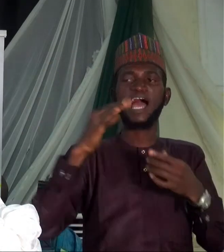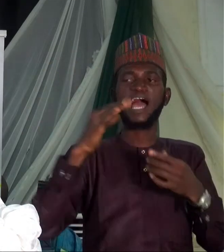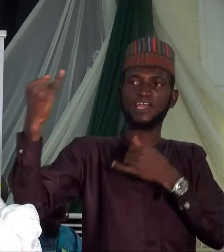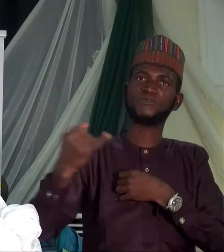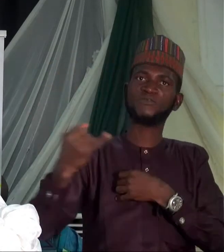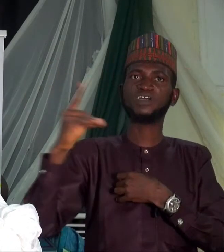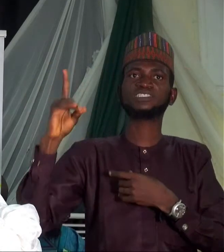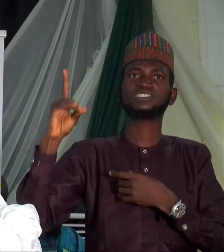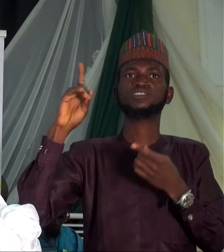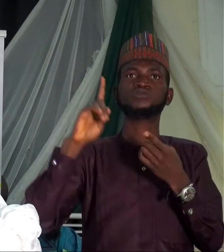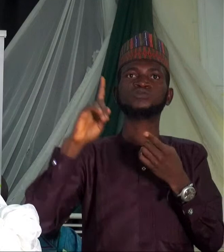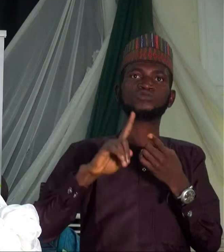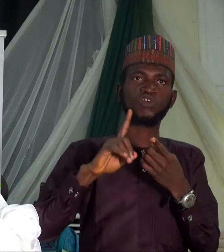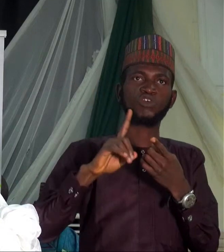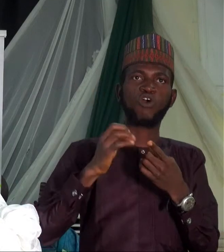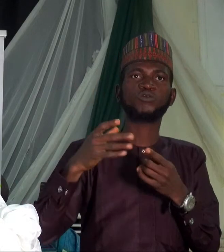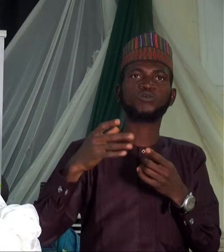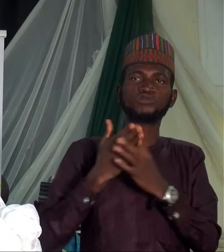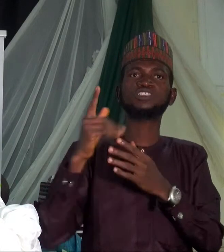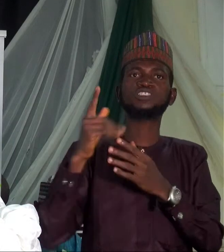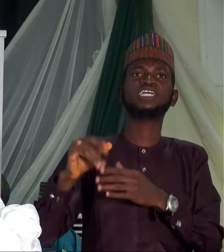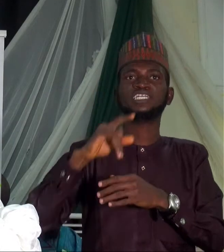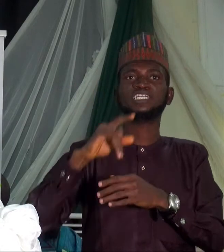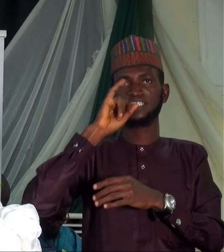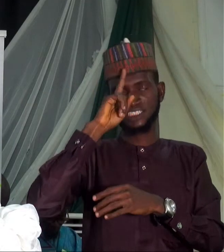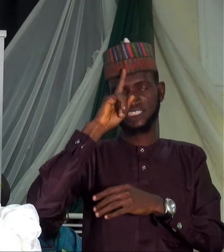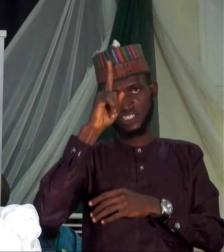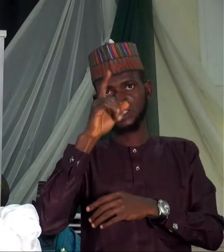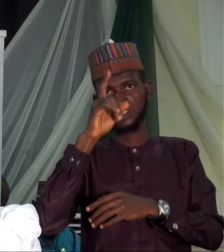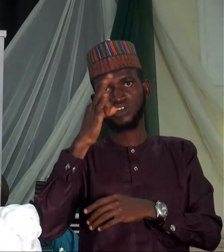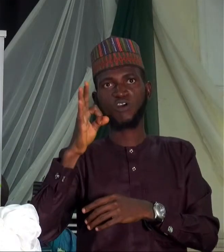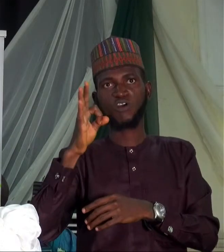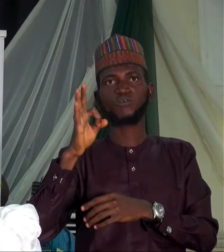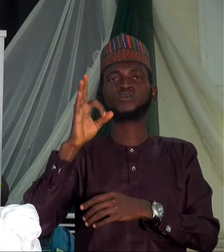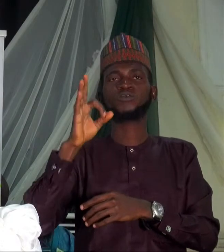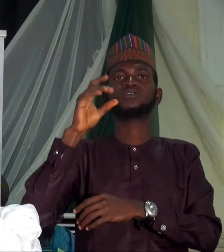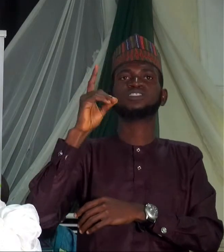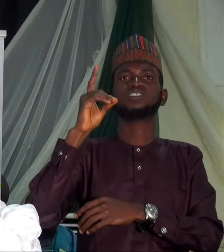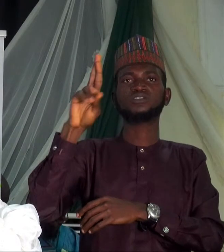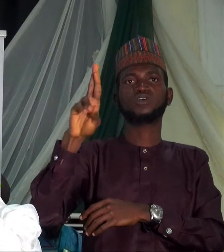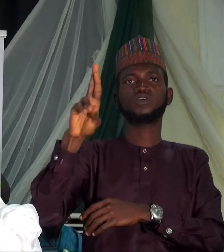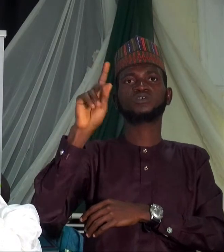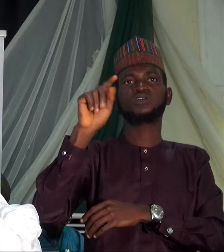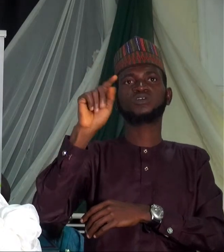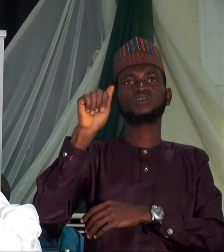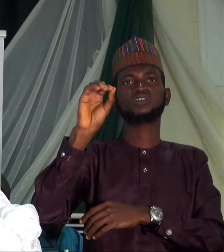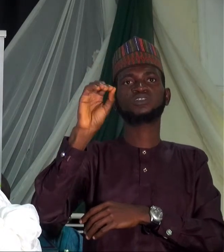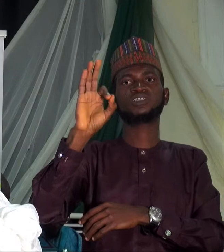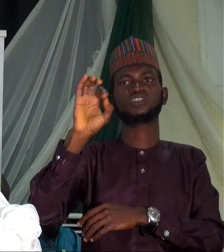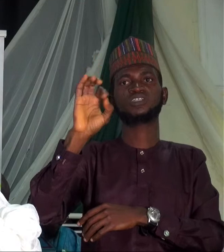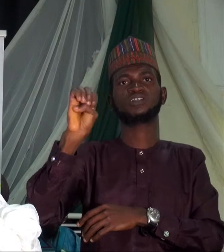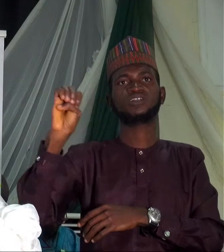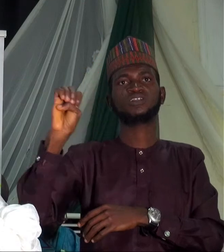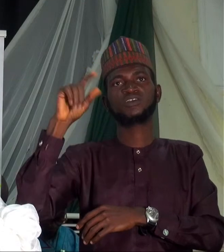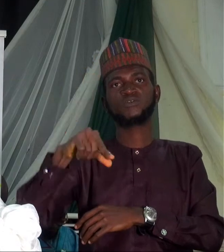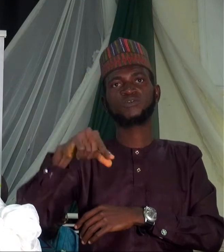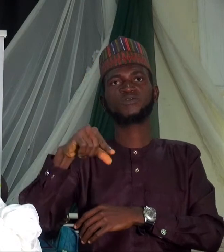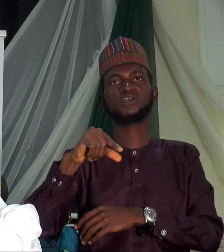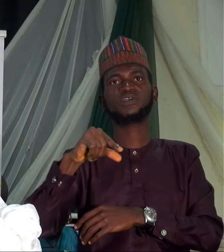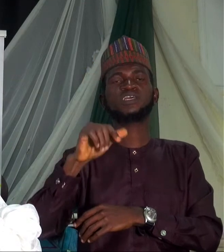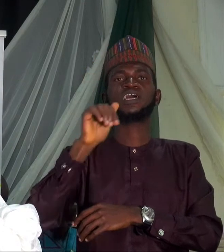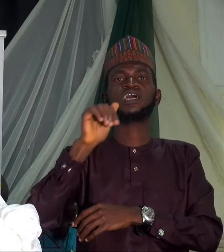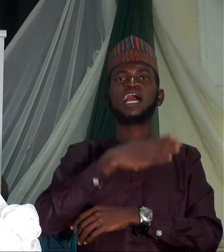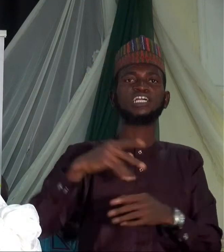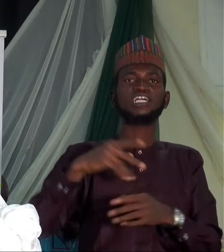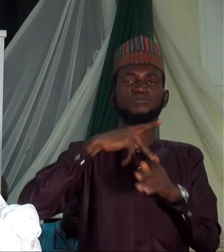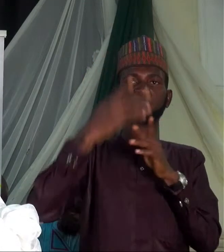intellectuals of repute and person of the Dr. Taufik Adekunle Abdulhamid and Professor Tajuddin Olalekan Yusuf